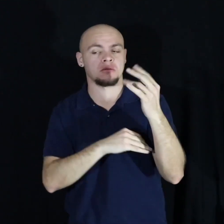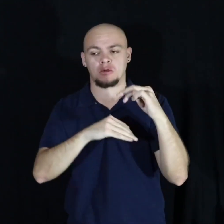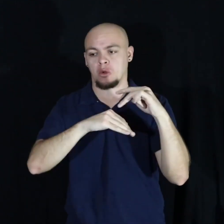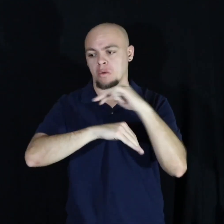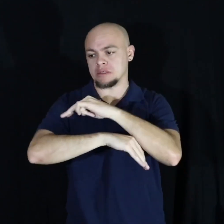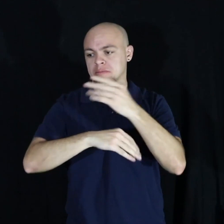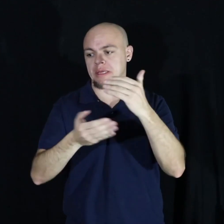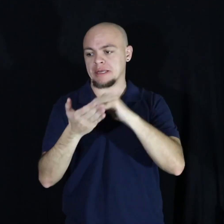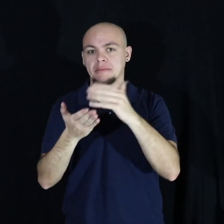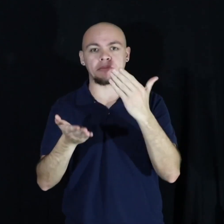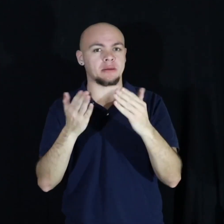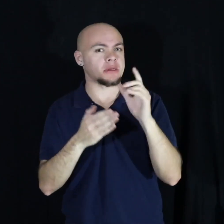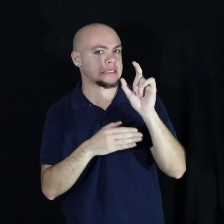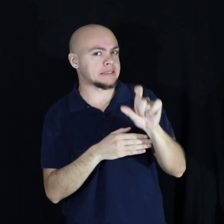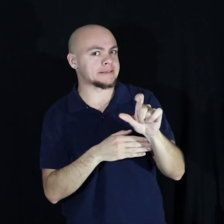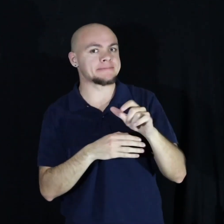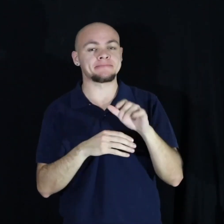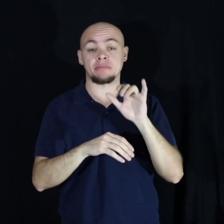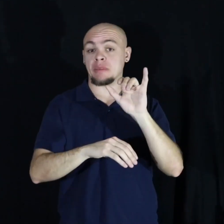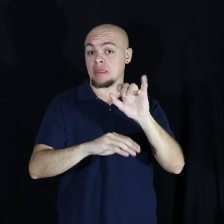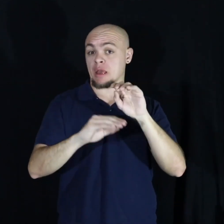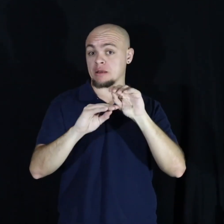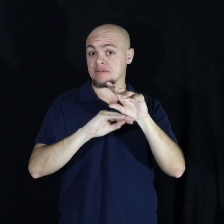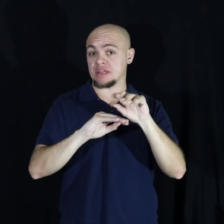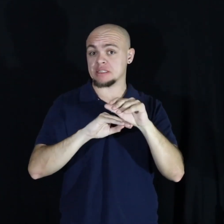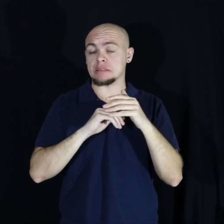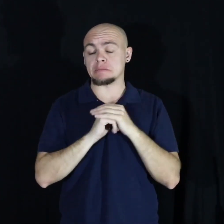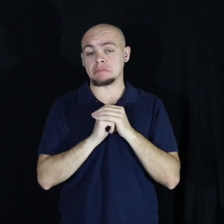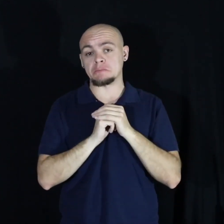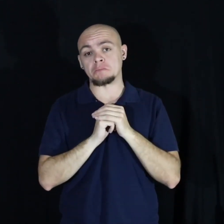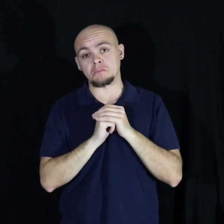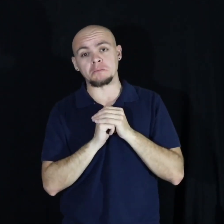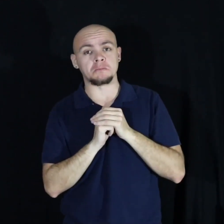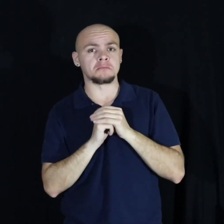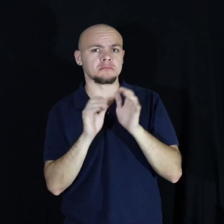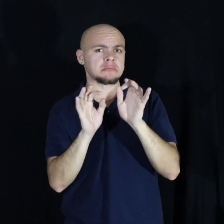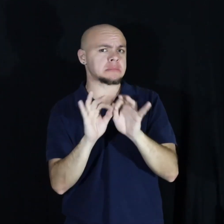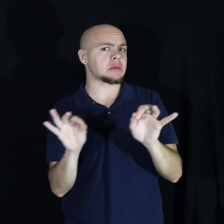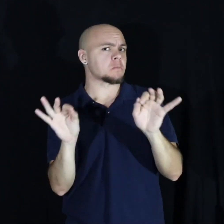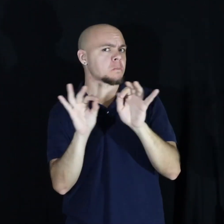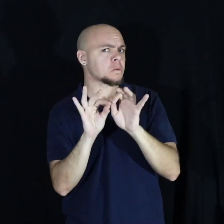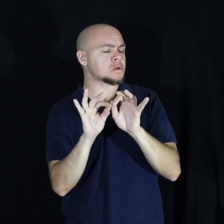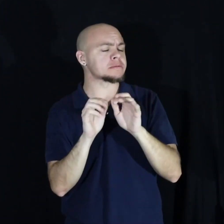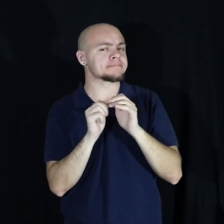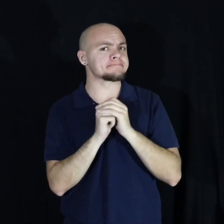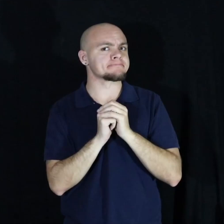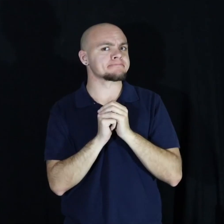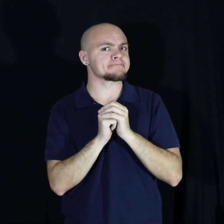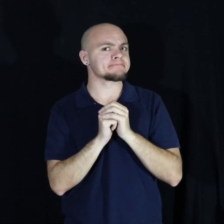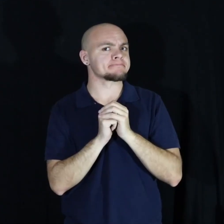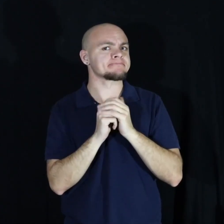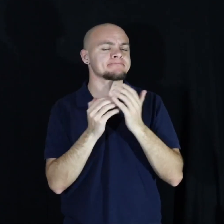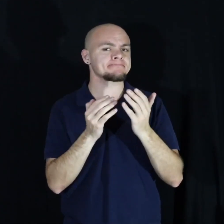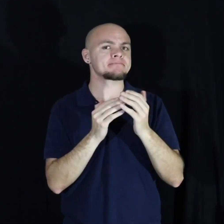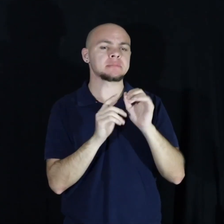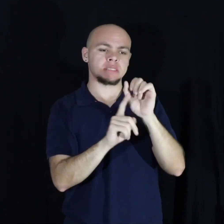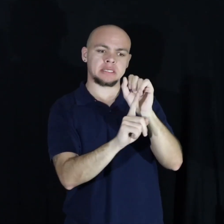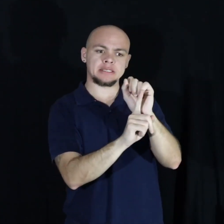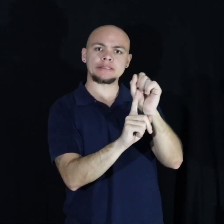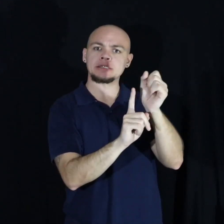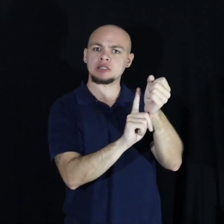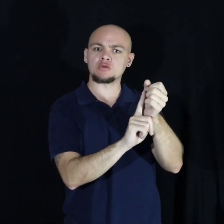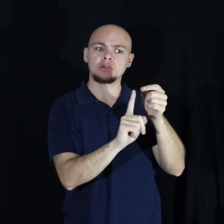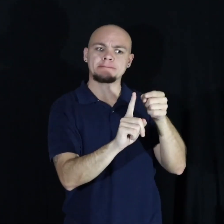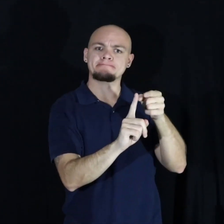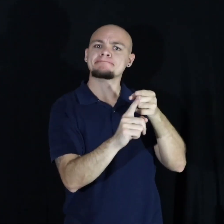And while that advice is pretty important, there are situations that